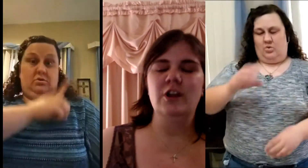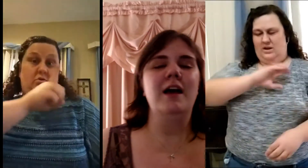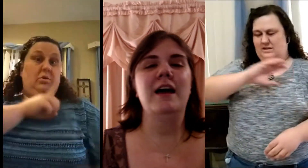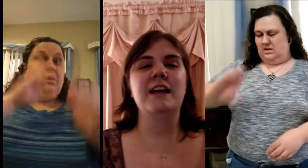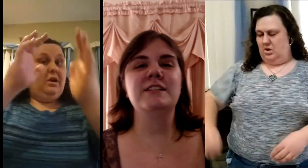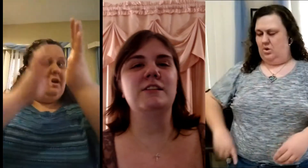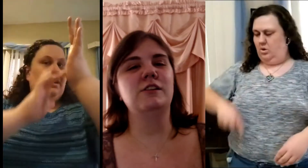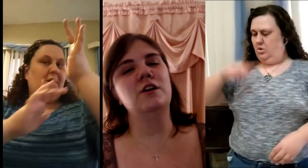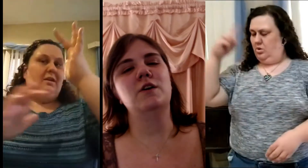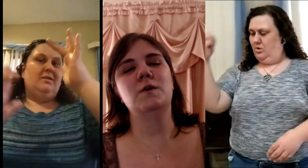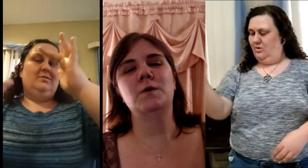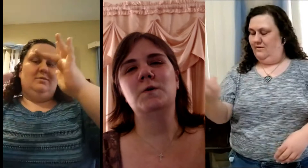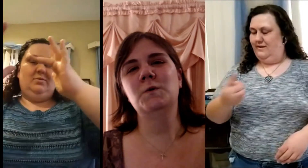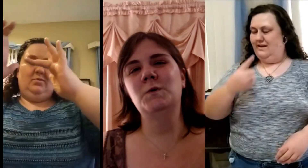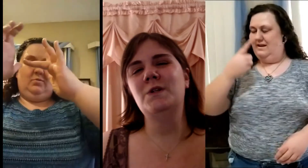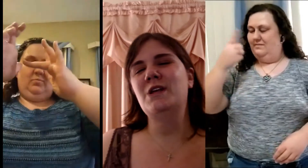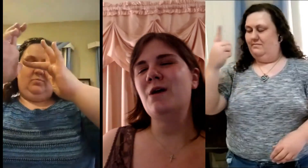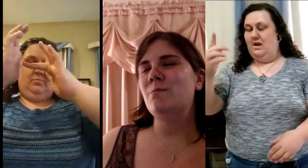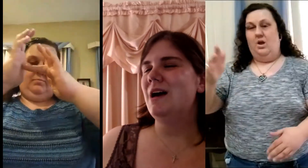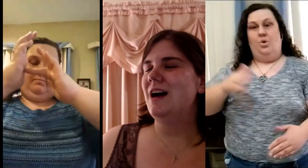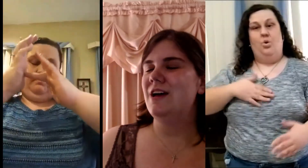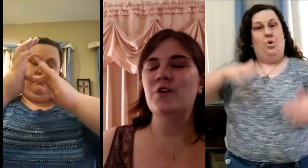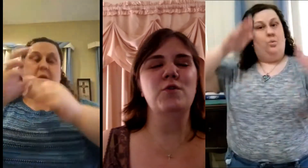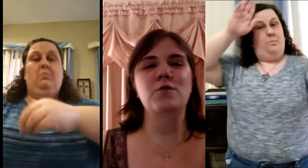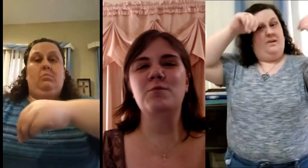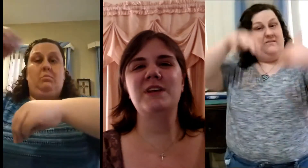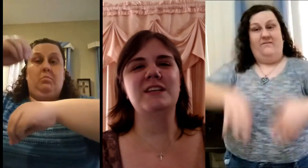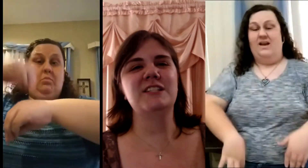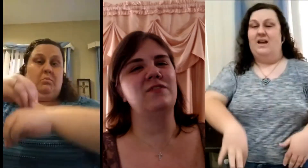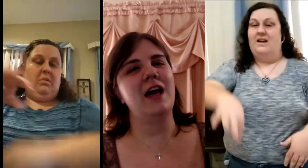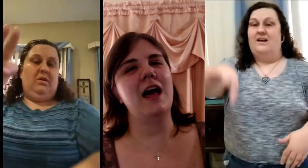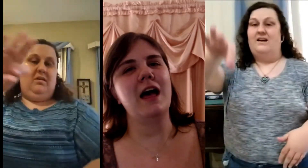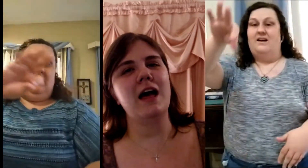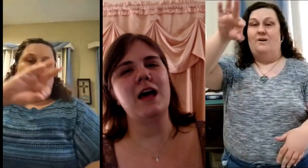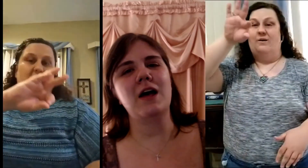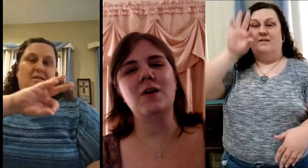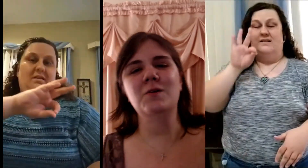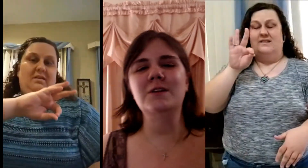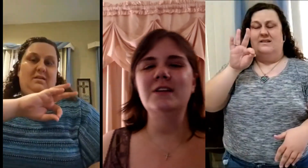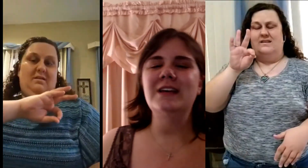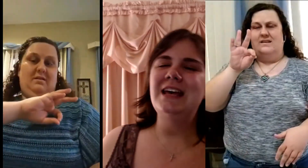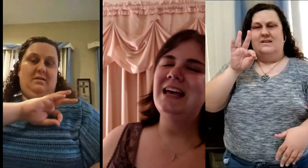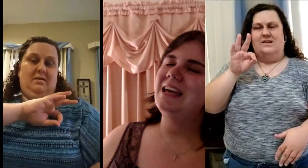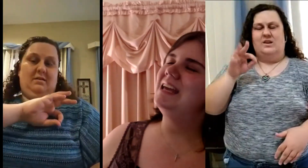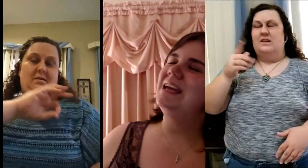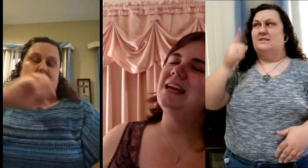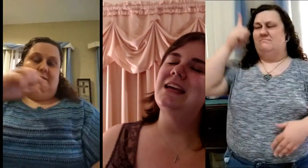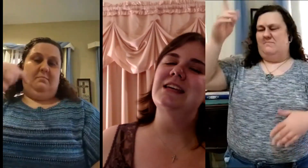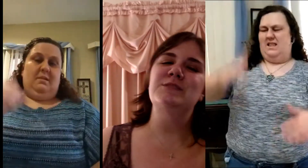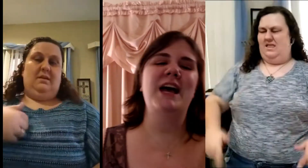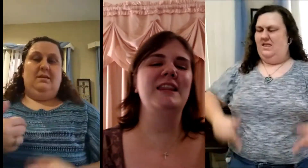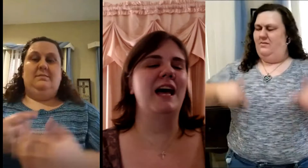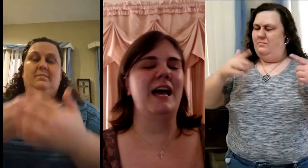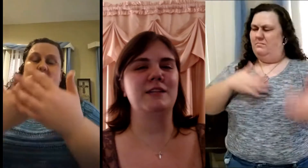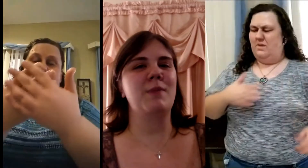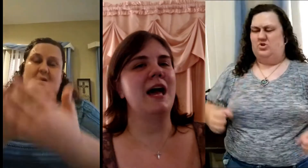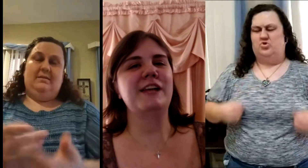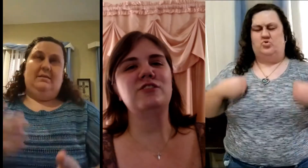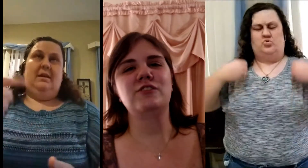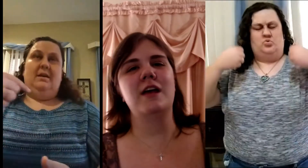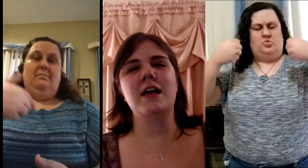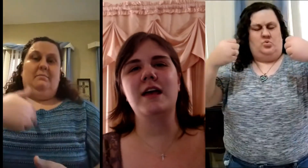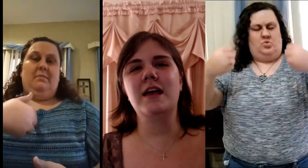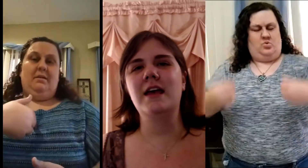In Christ alone, my hope is found. He is my light,